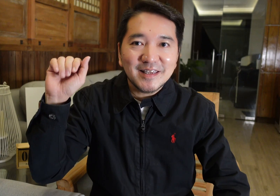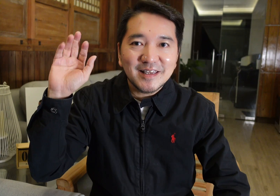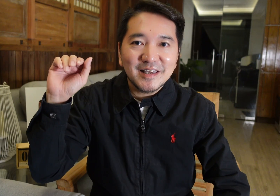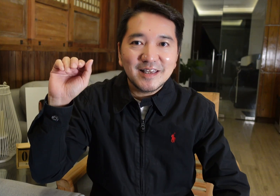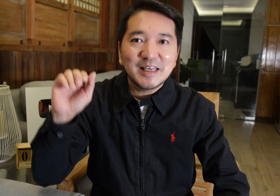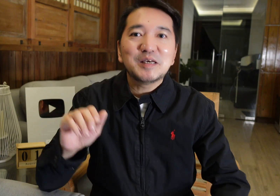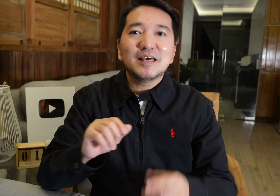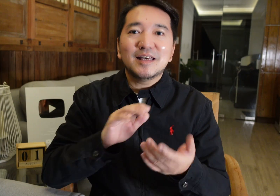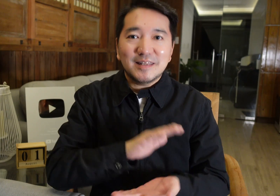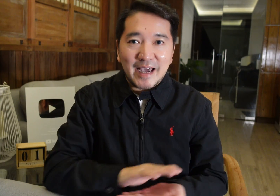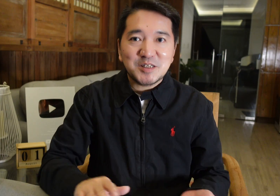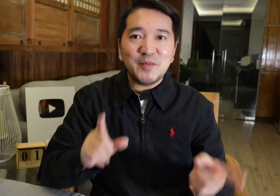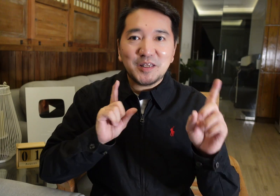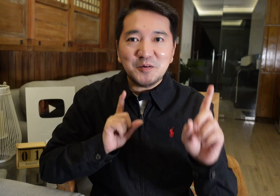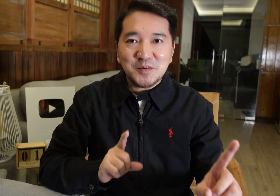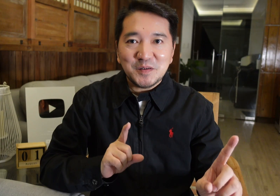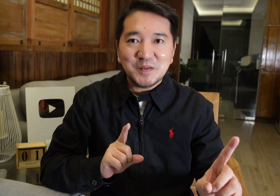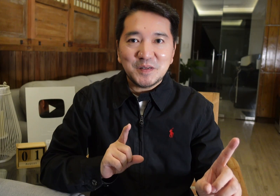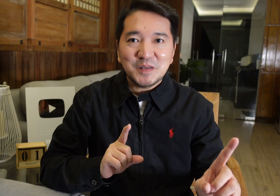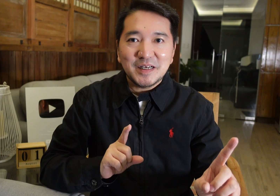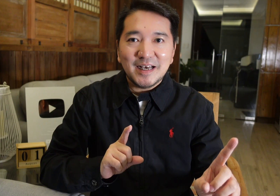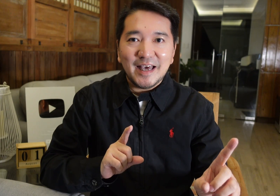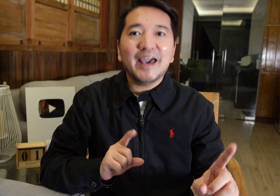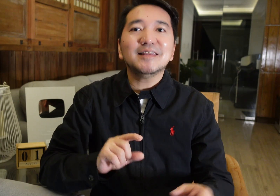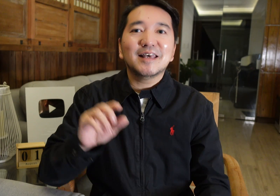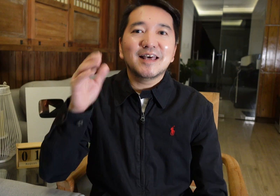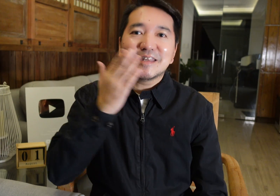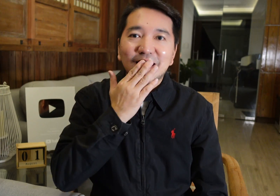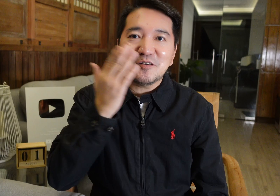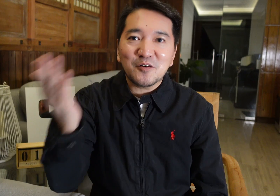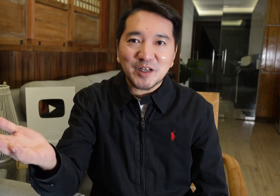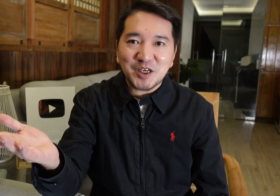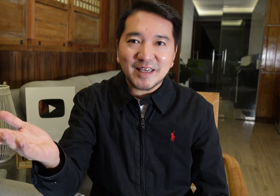Nice to meet you. And thank you for watching.